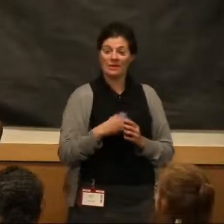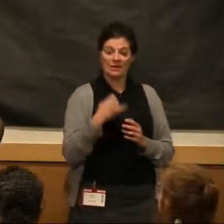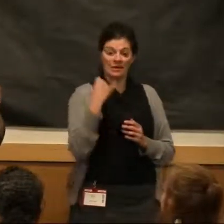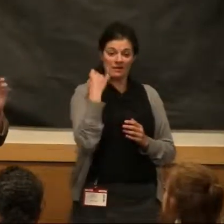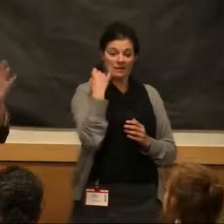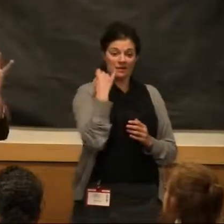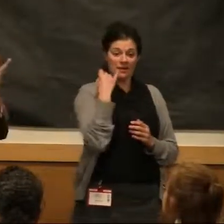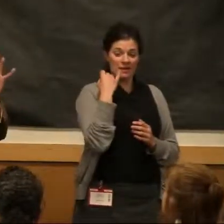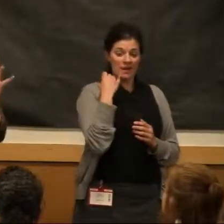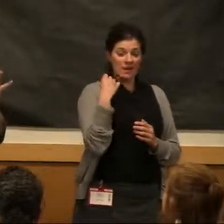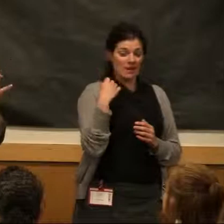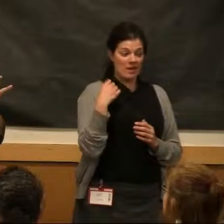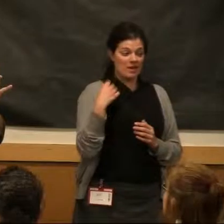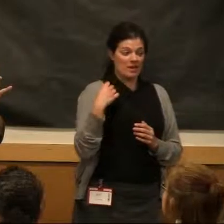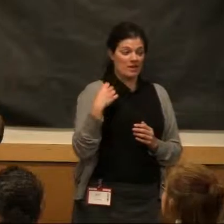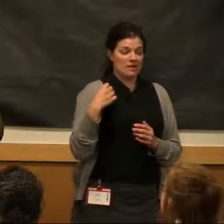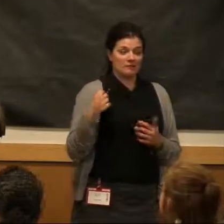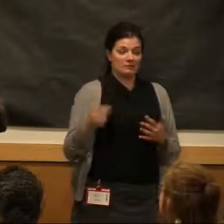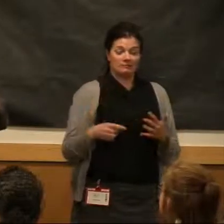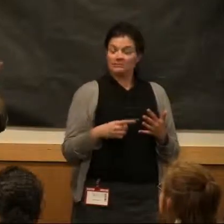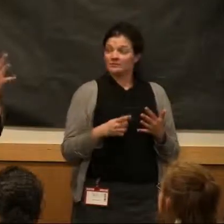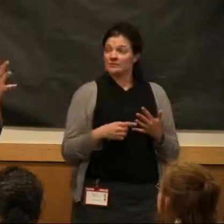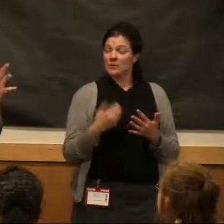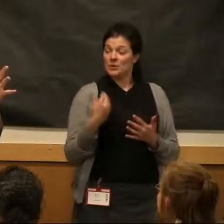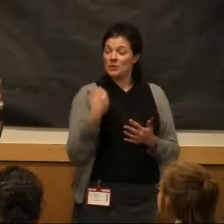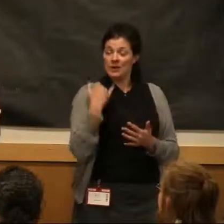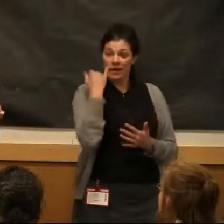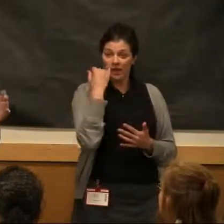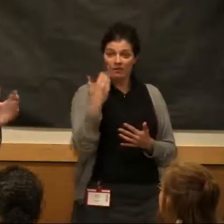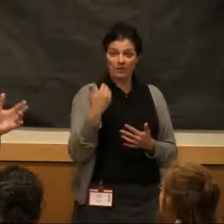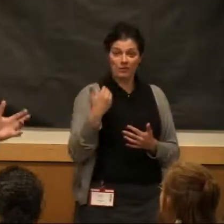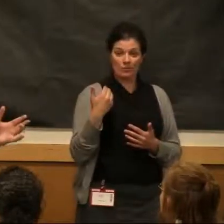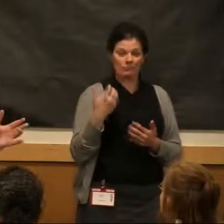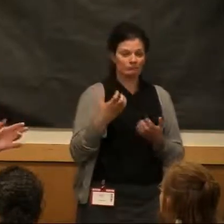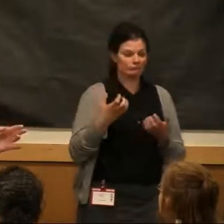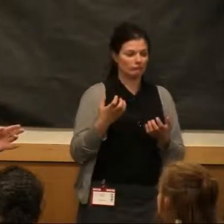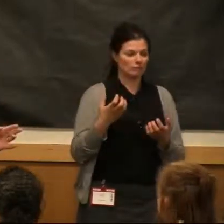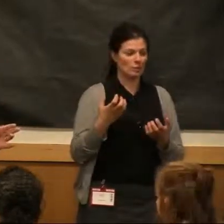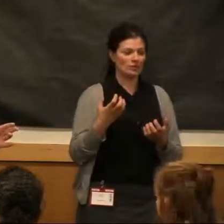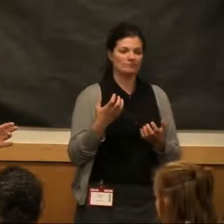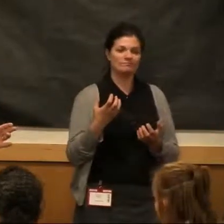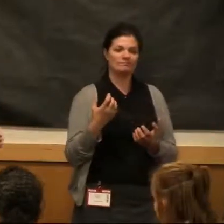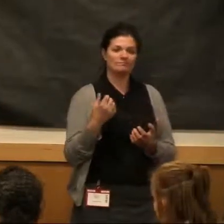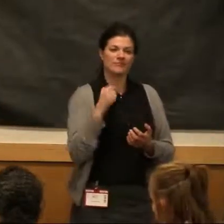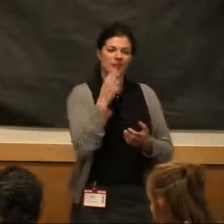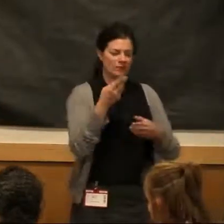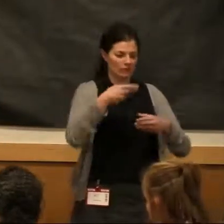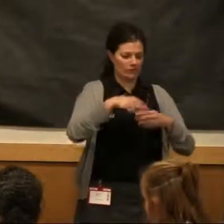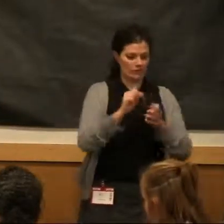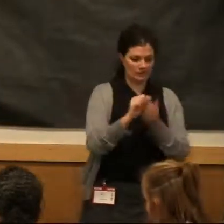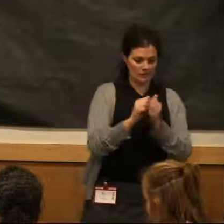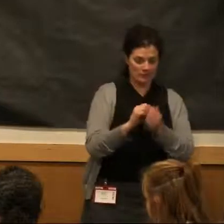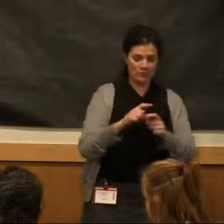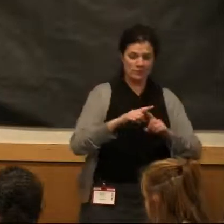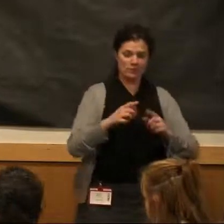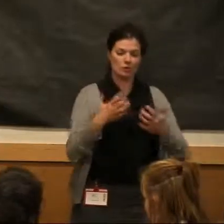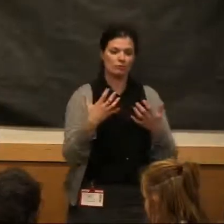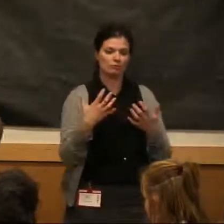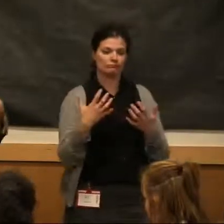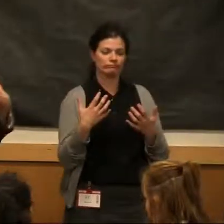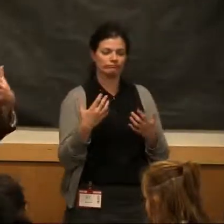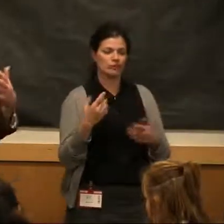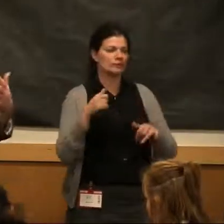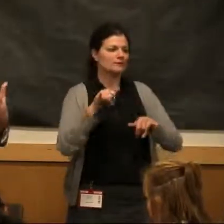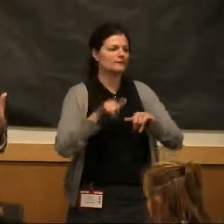want to stay healthy and you want to stay fit. Many schools will have a fitness center on their campus where you